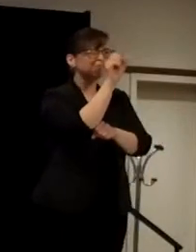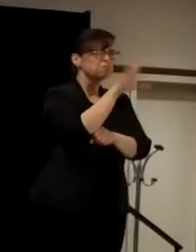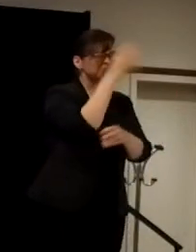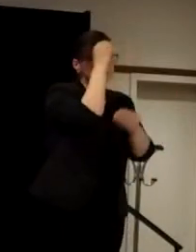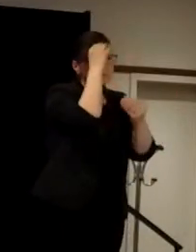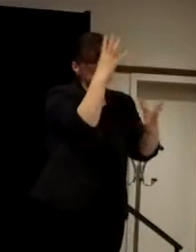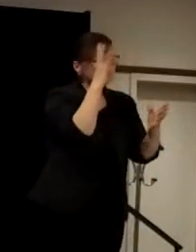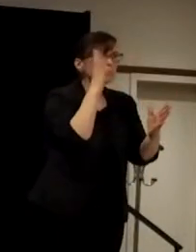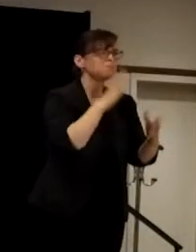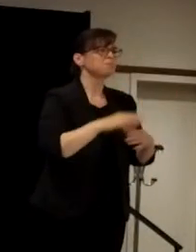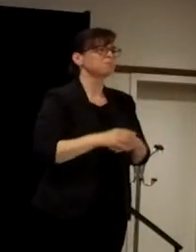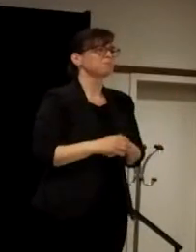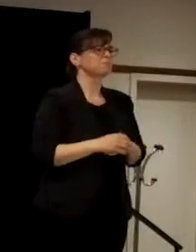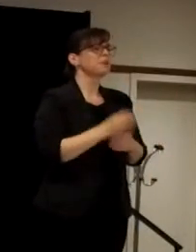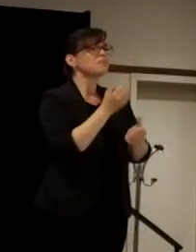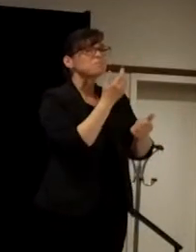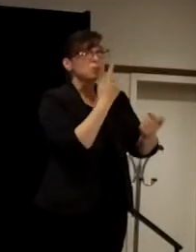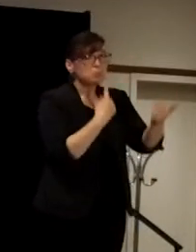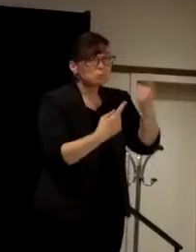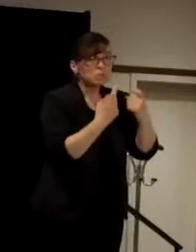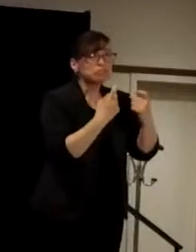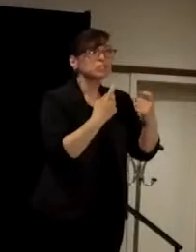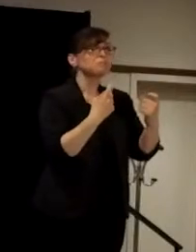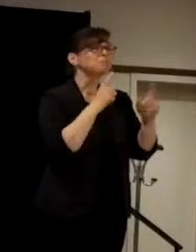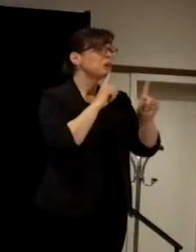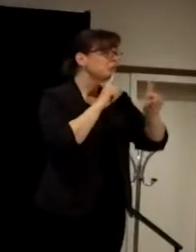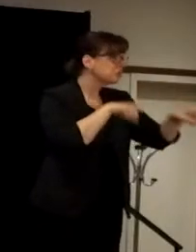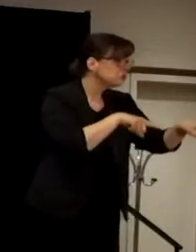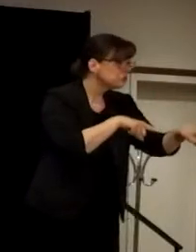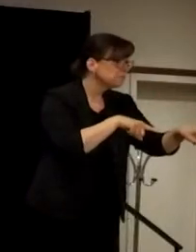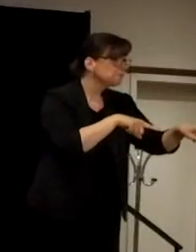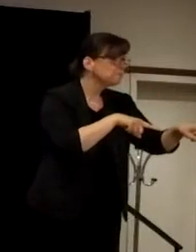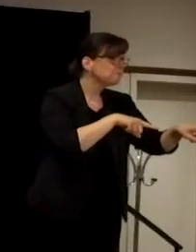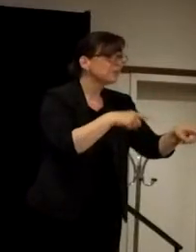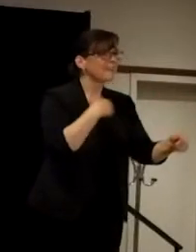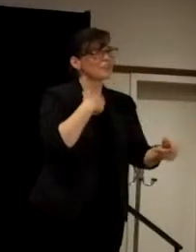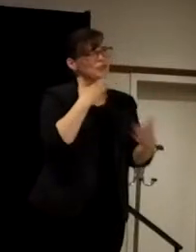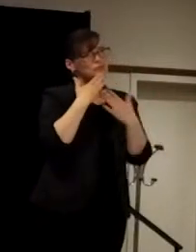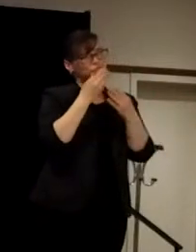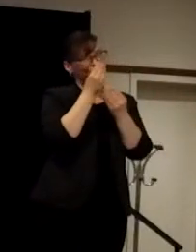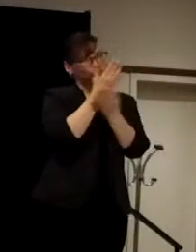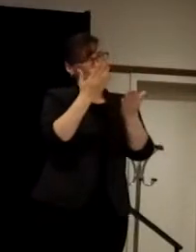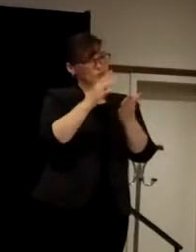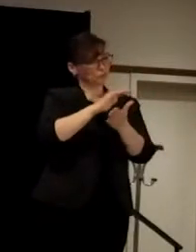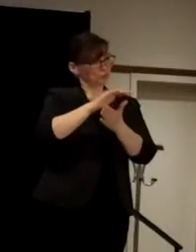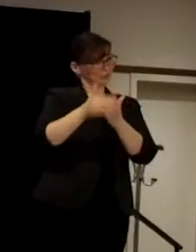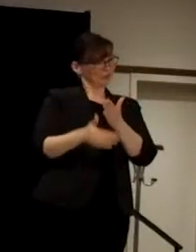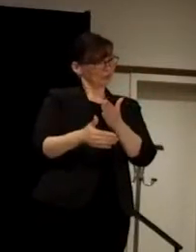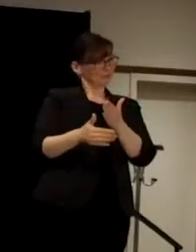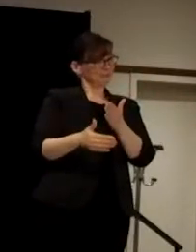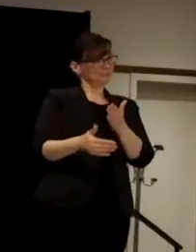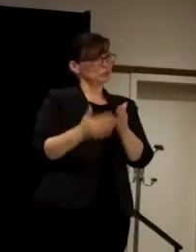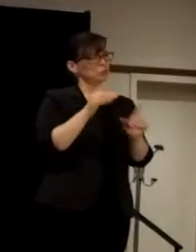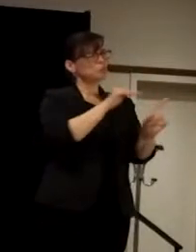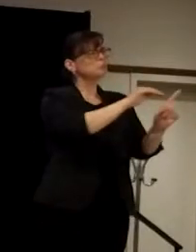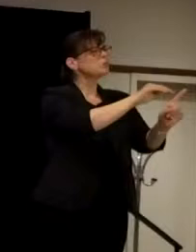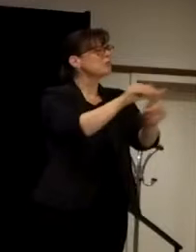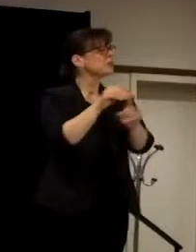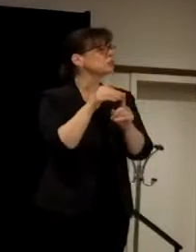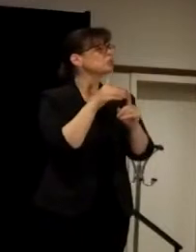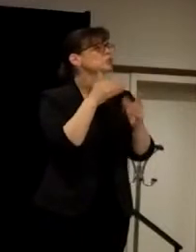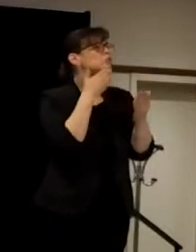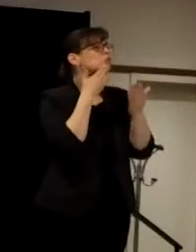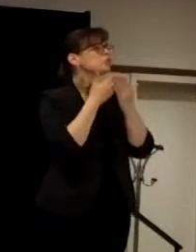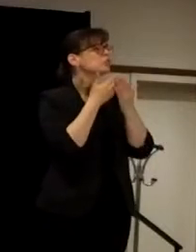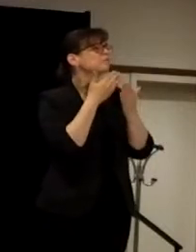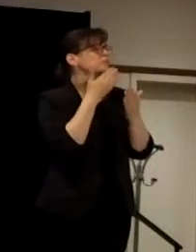take a couple questions. Good news over the weekend, just a reminder, we're doing reporting